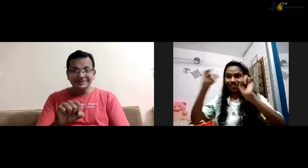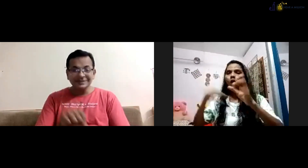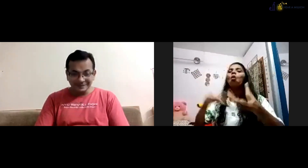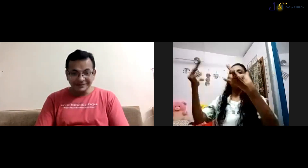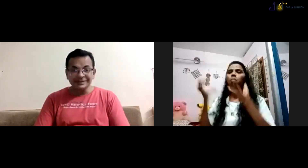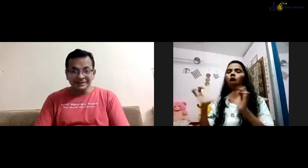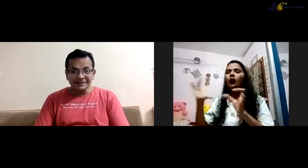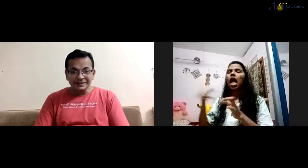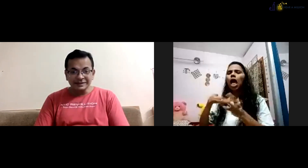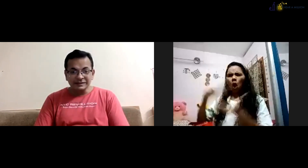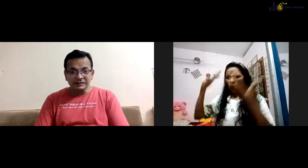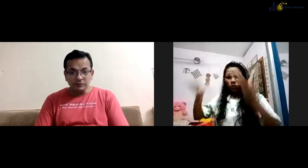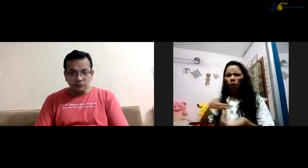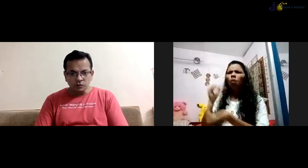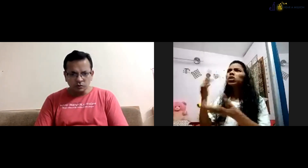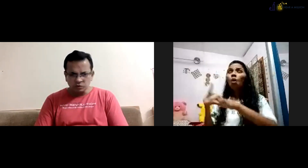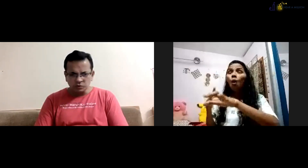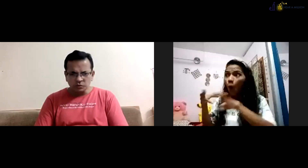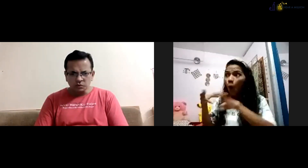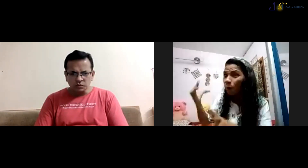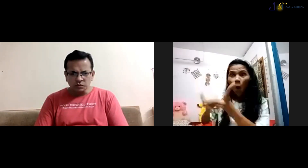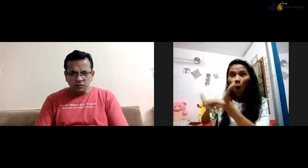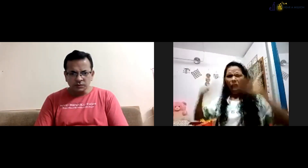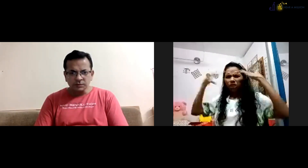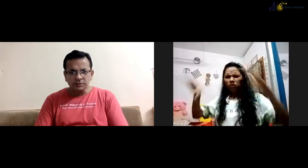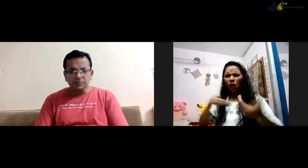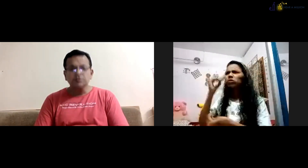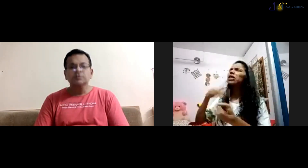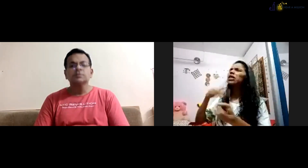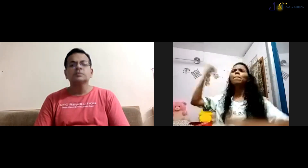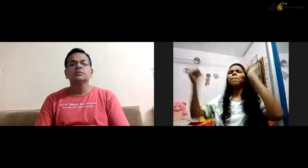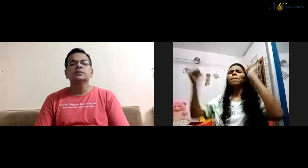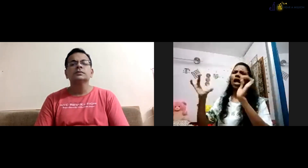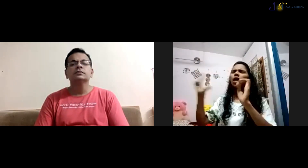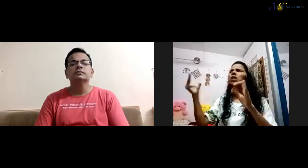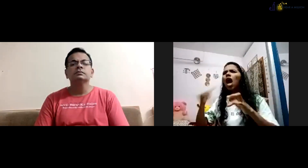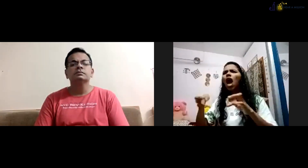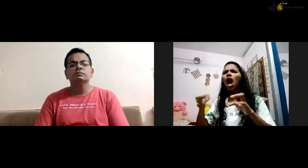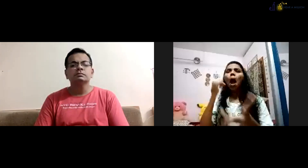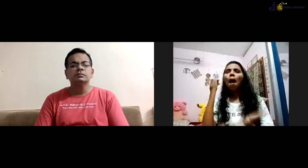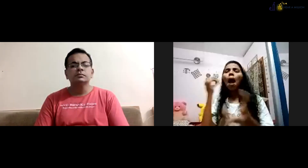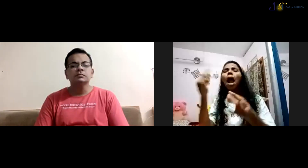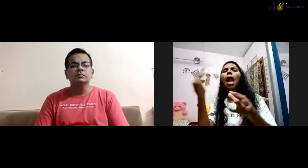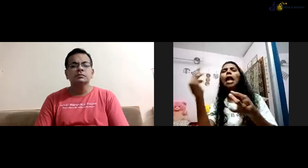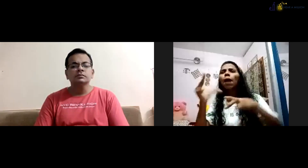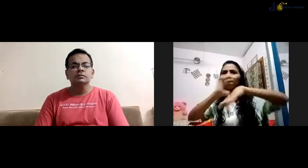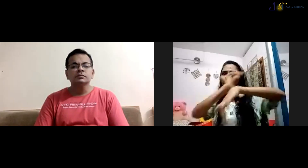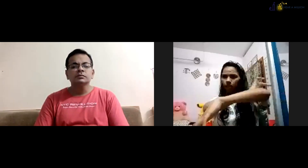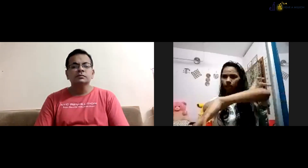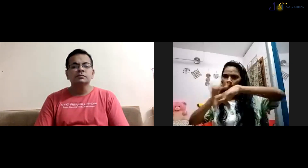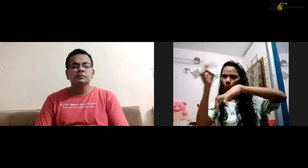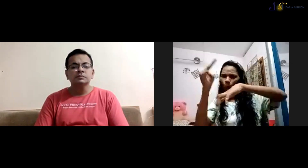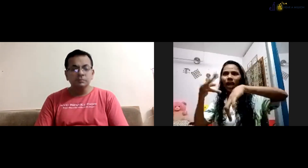have the artificial limbs. So later on, I wasn't aware. I was just a child,